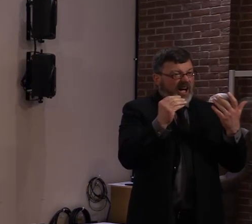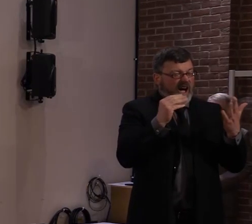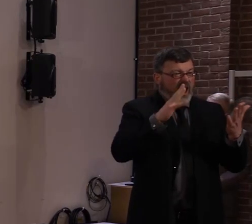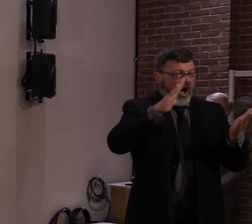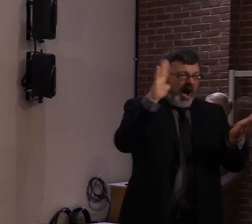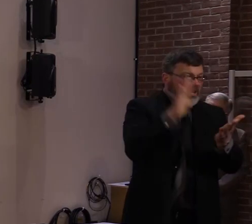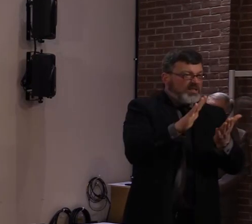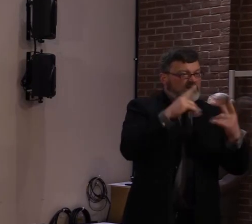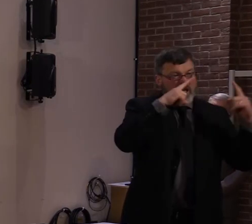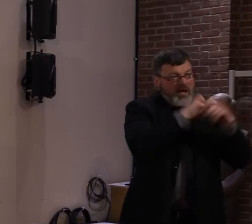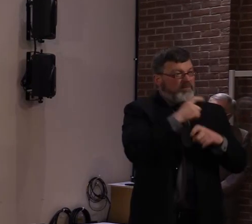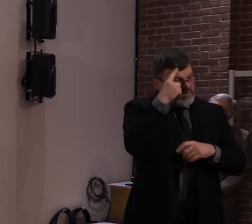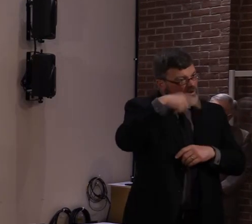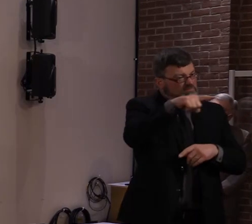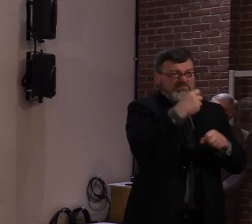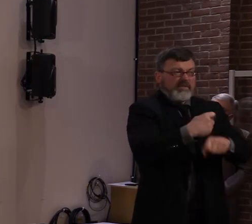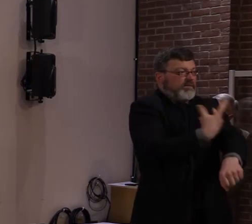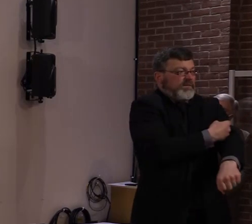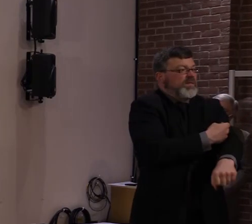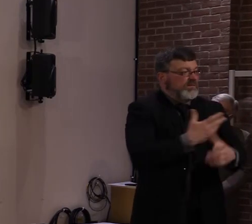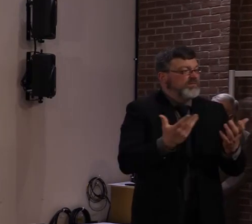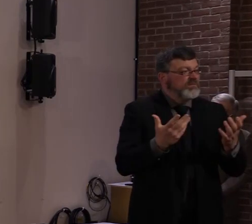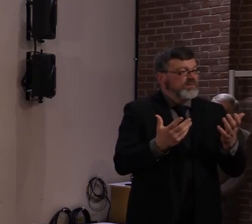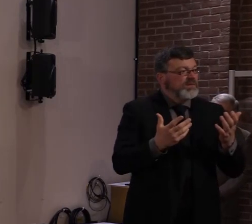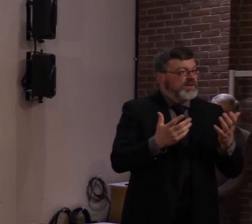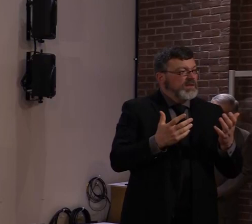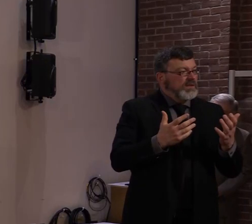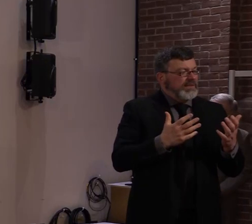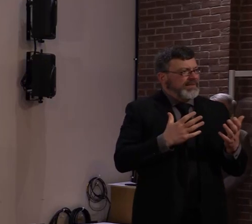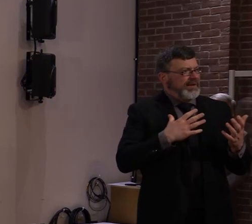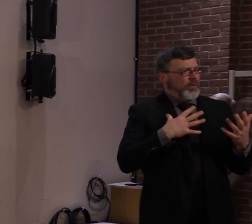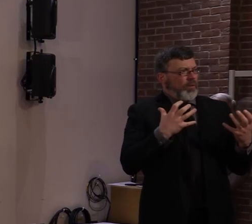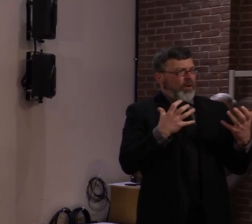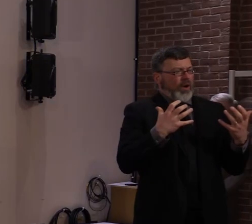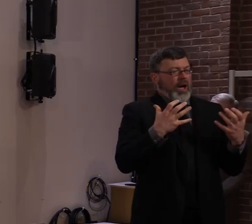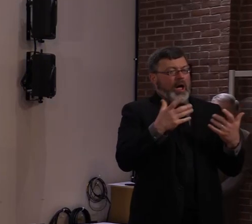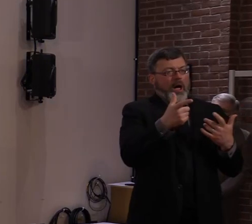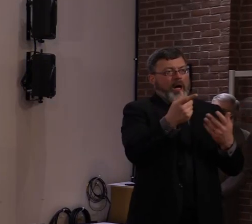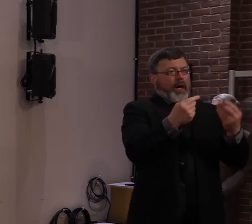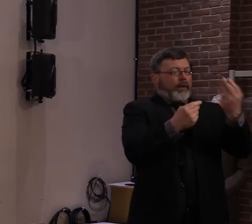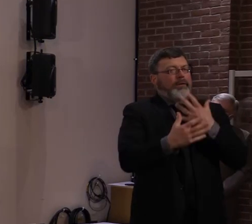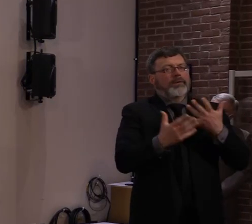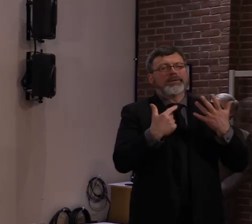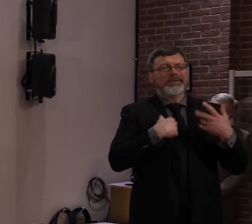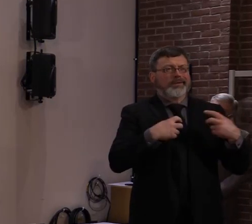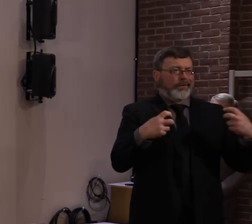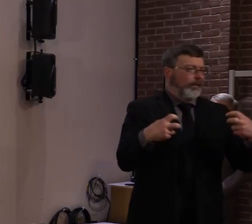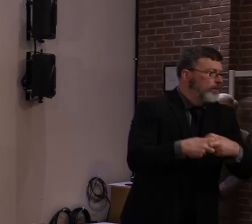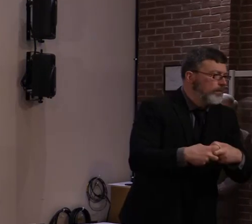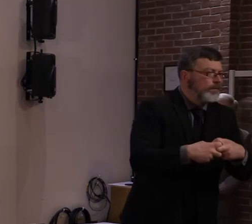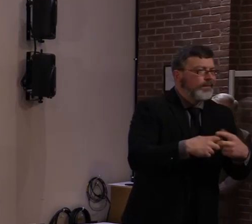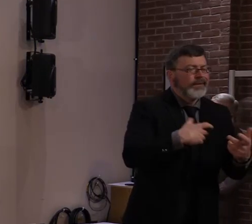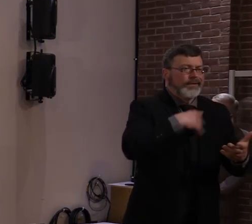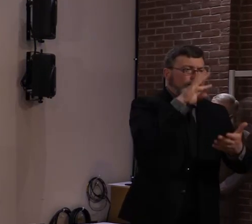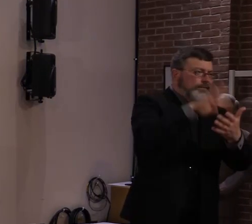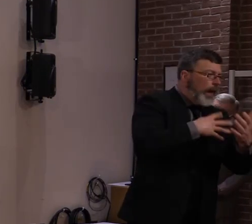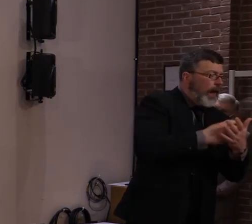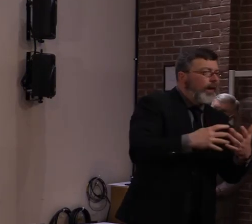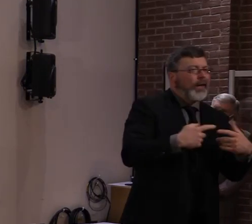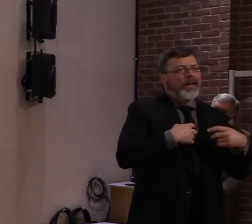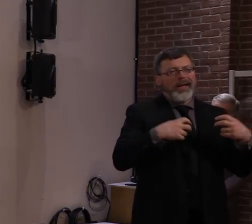want to find out is that someone could not get vaccinated due to issues like scheduling, or time of day,